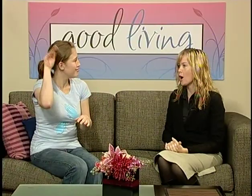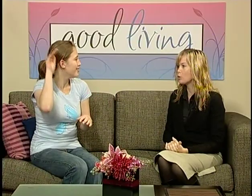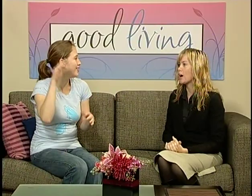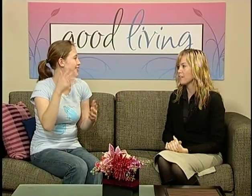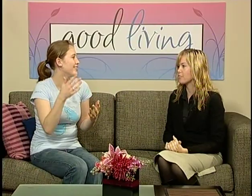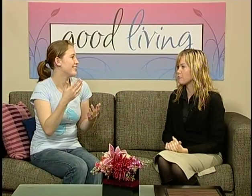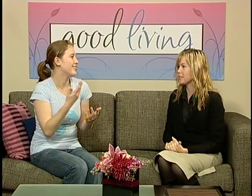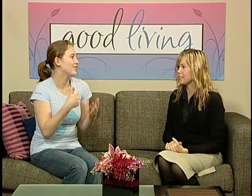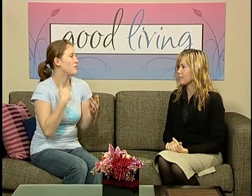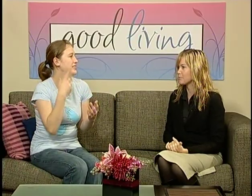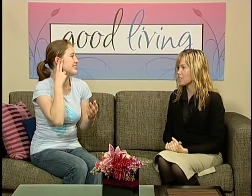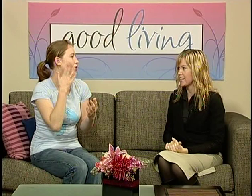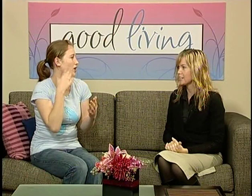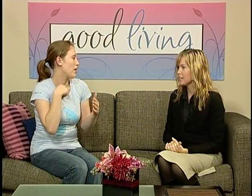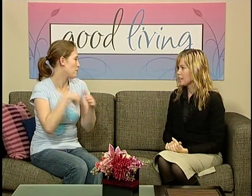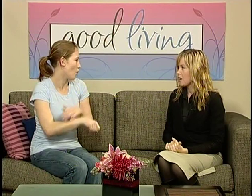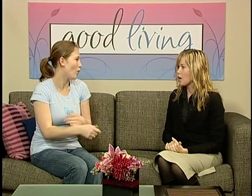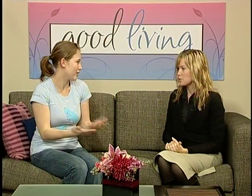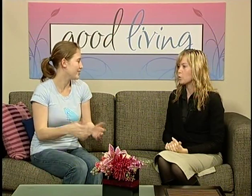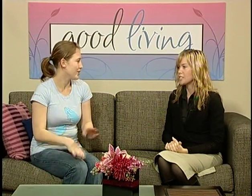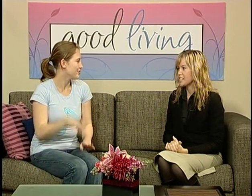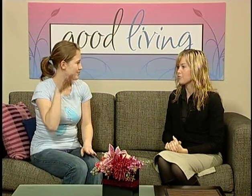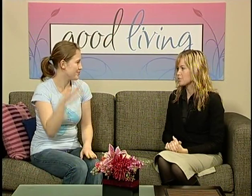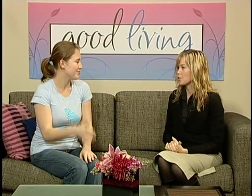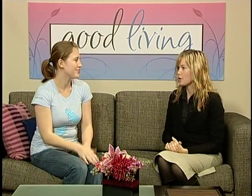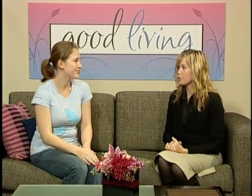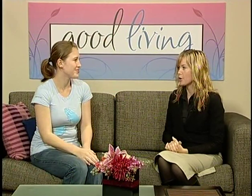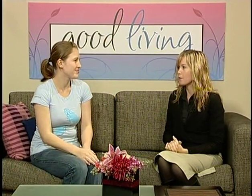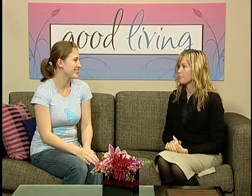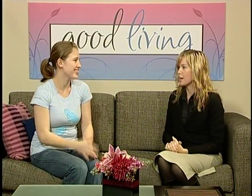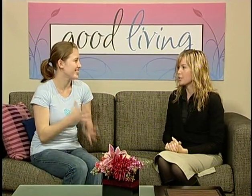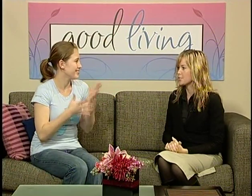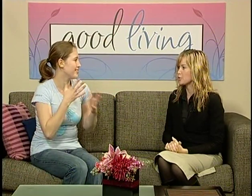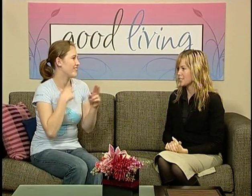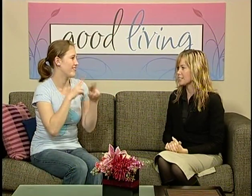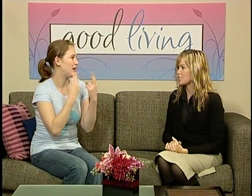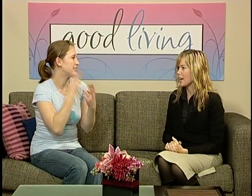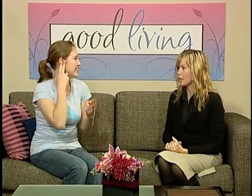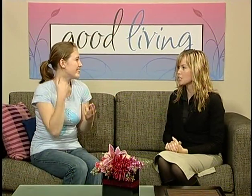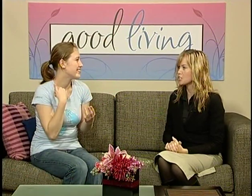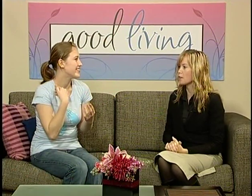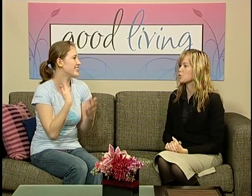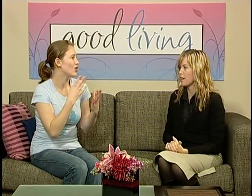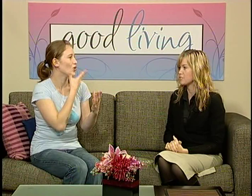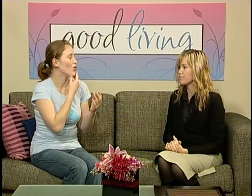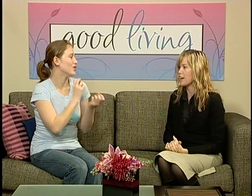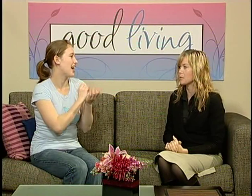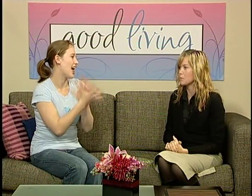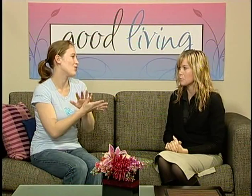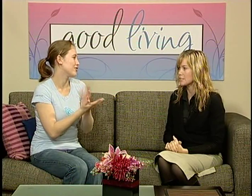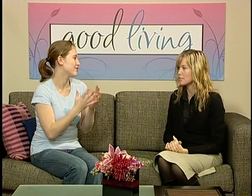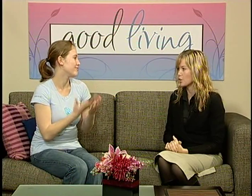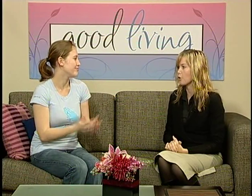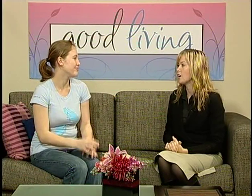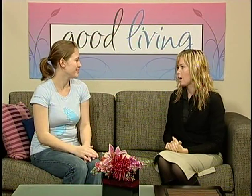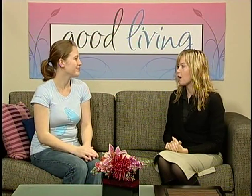My whole life I've been signing. I was born deaf, so I've grown up using New Zealand Sign Language. I also have deaf family